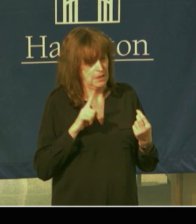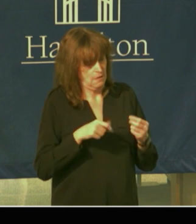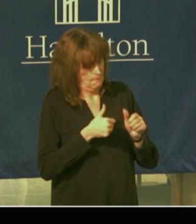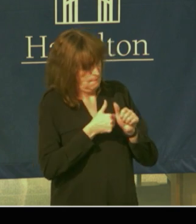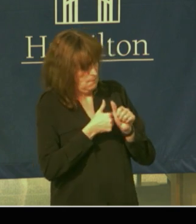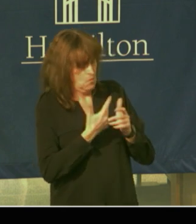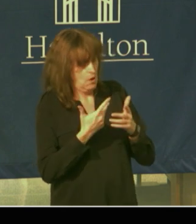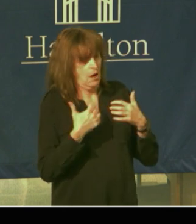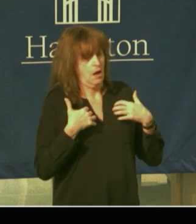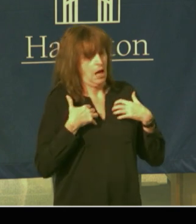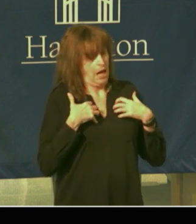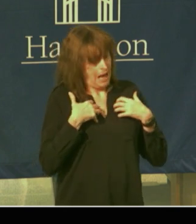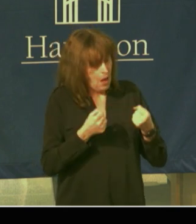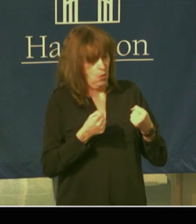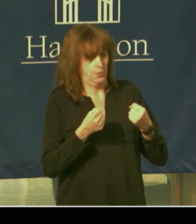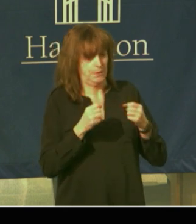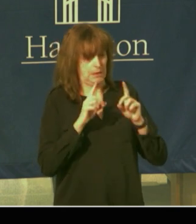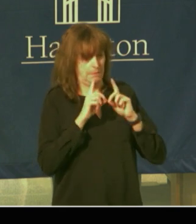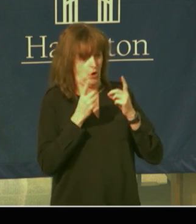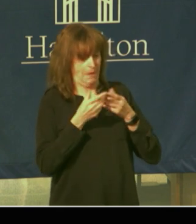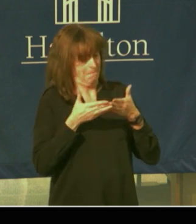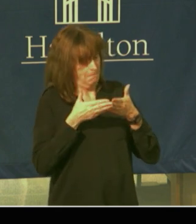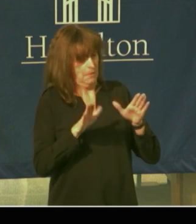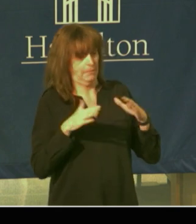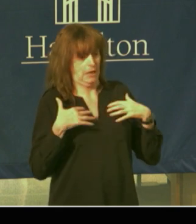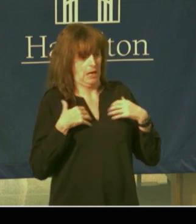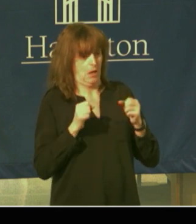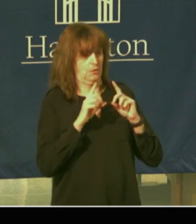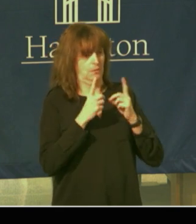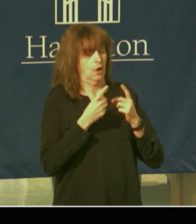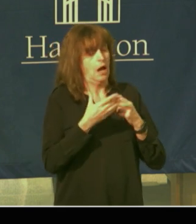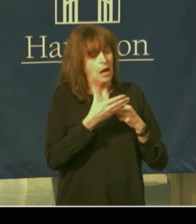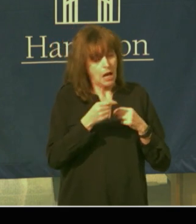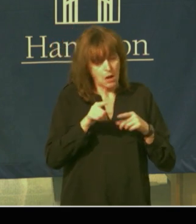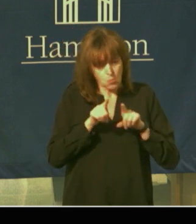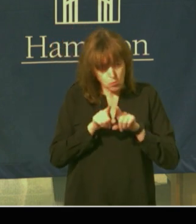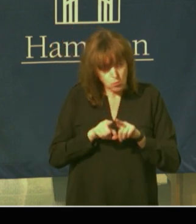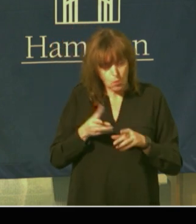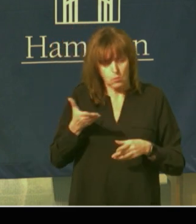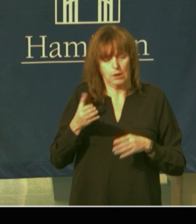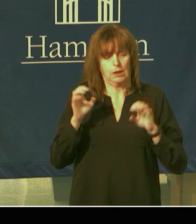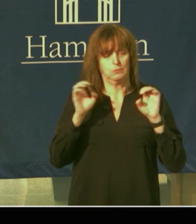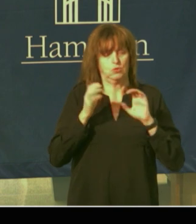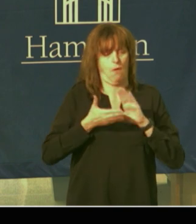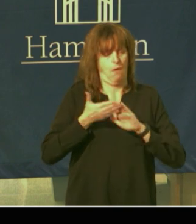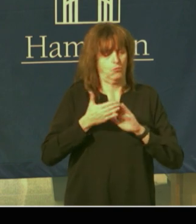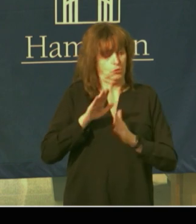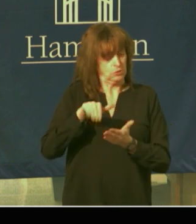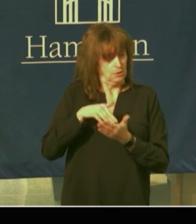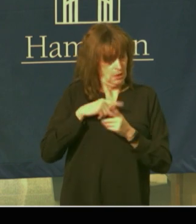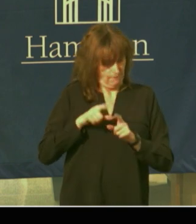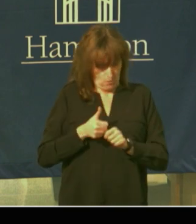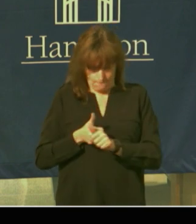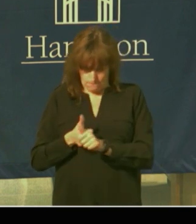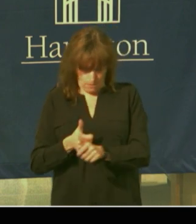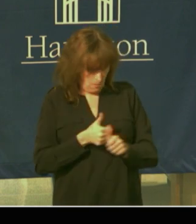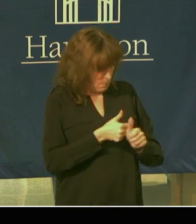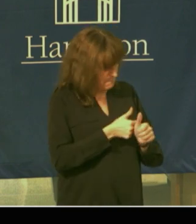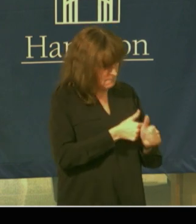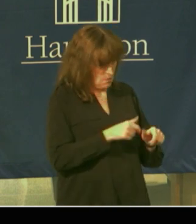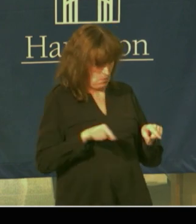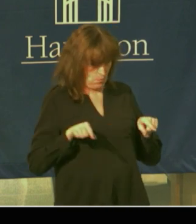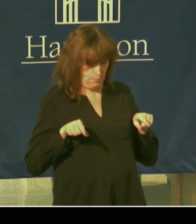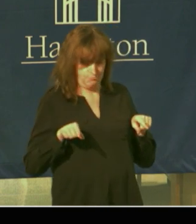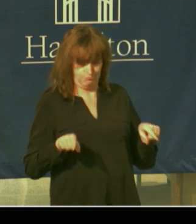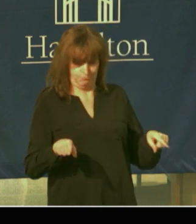Operations Center. And like all of them have conceded that they're going to take a back seat and let the important decisions be made through